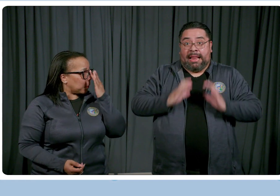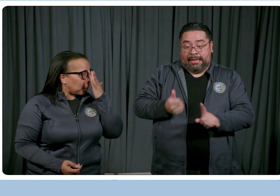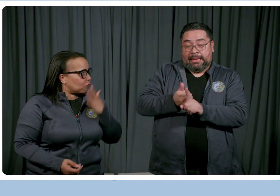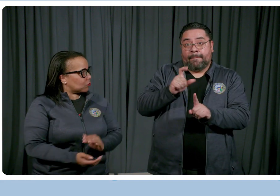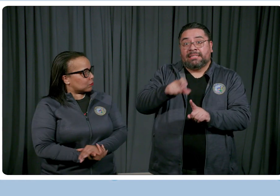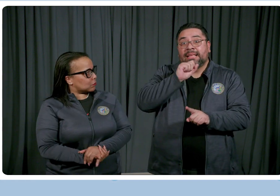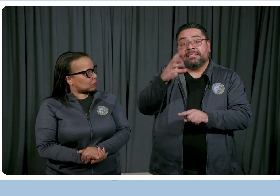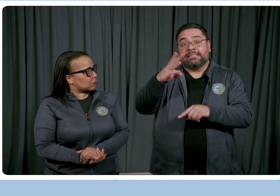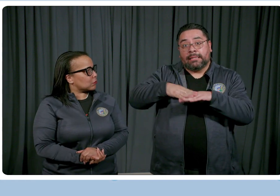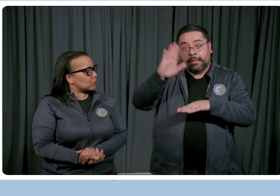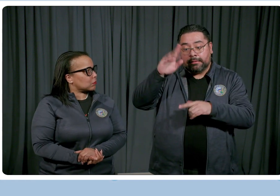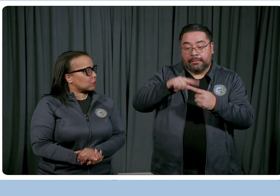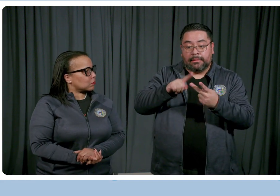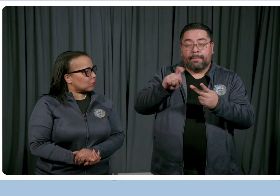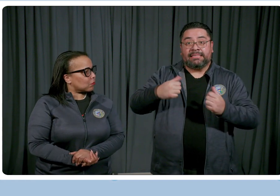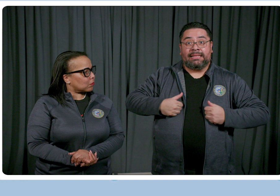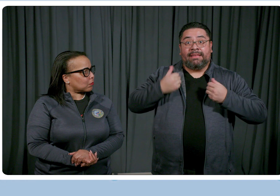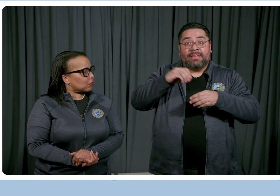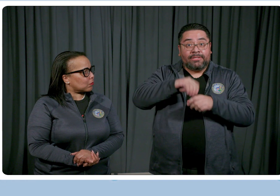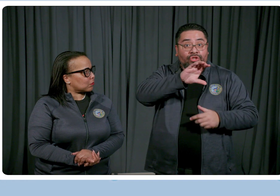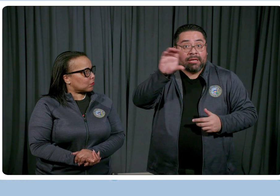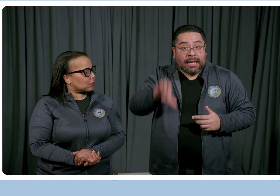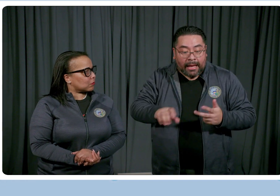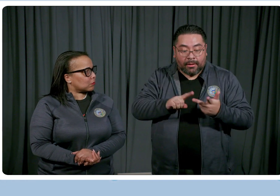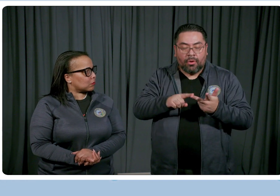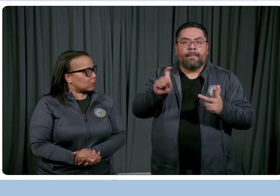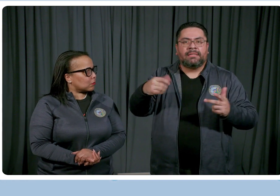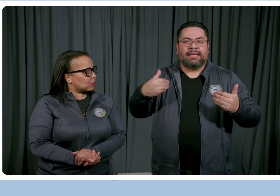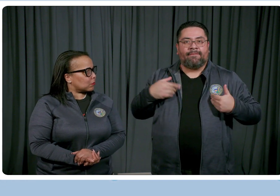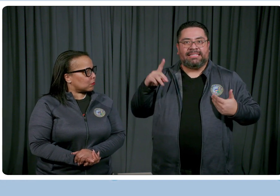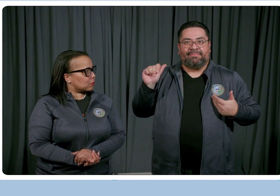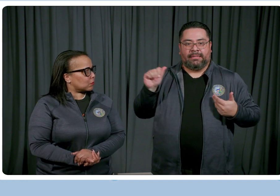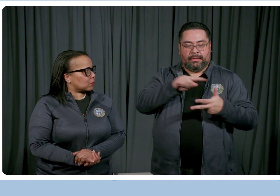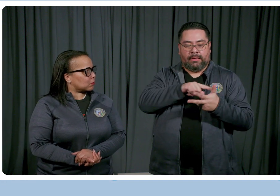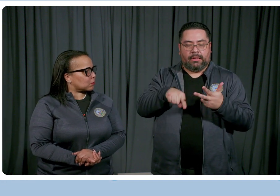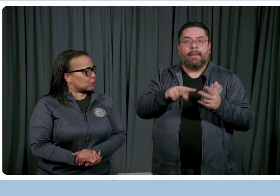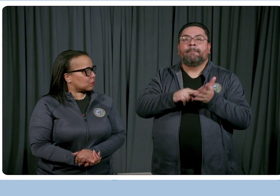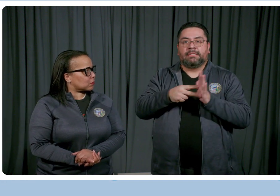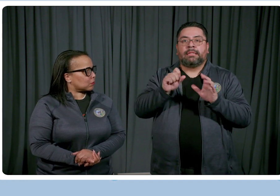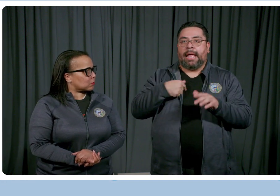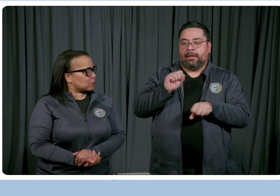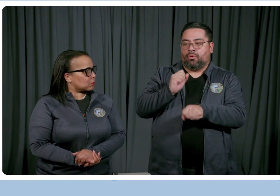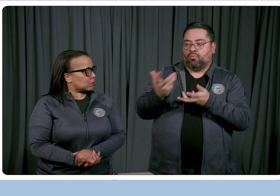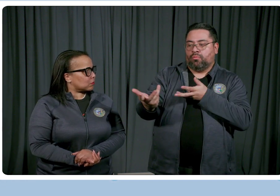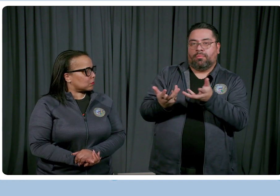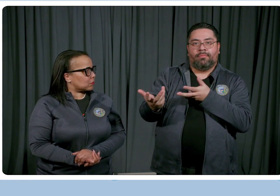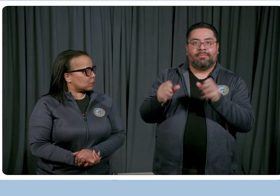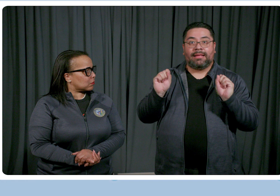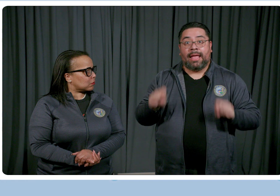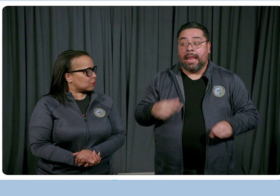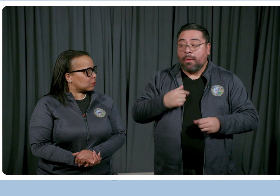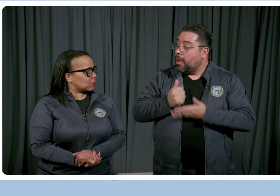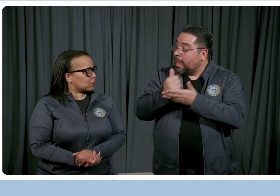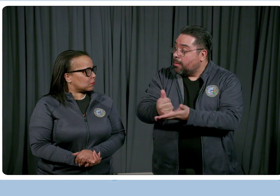over 16 years old, a resident of Chicago, and identify as having a disability. They are qualified to work with me,